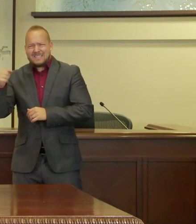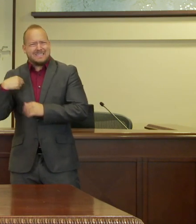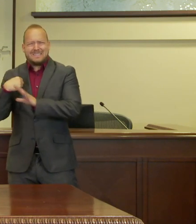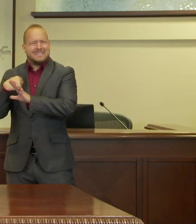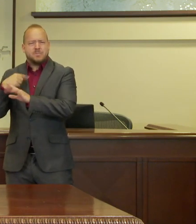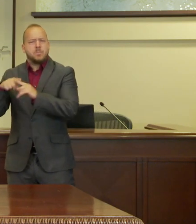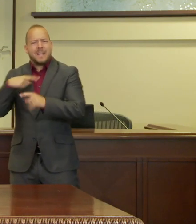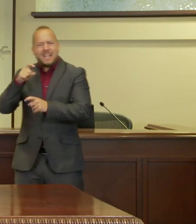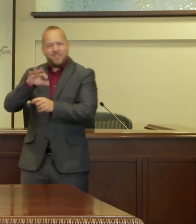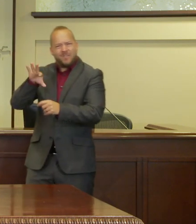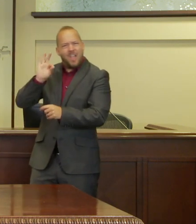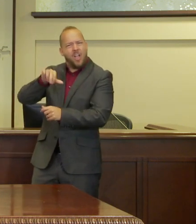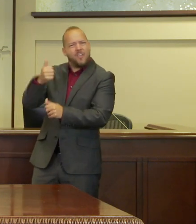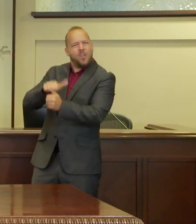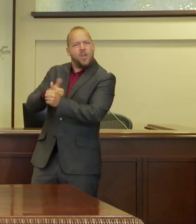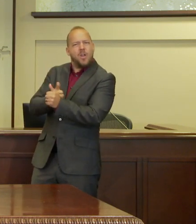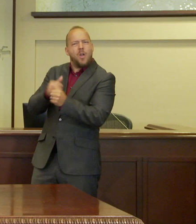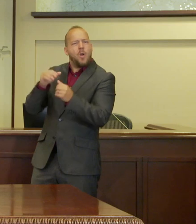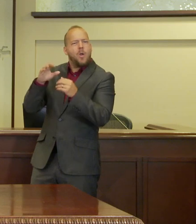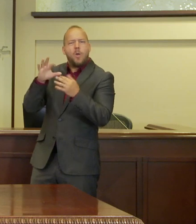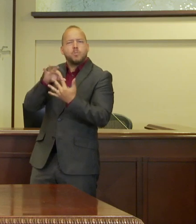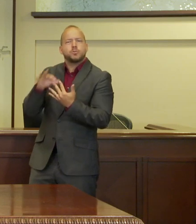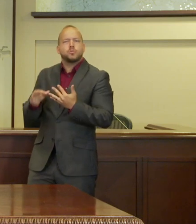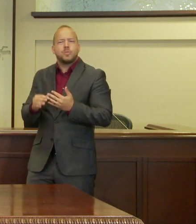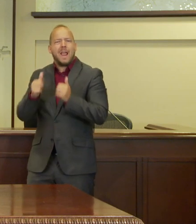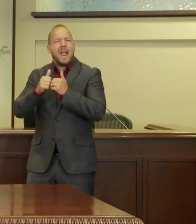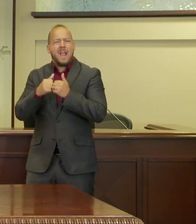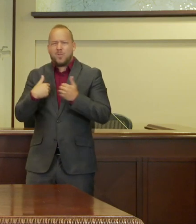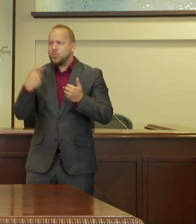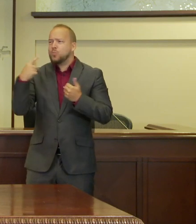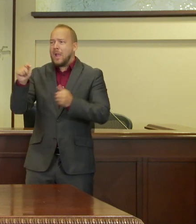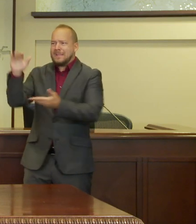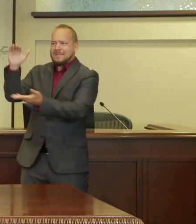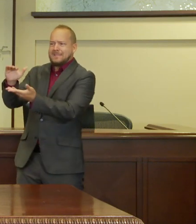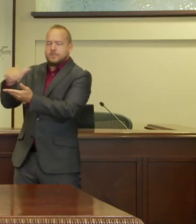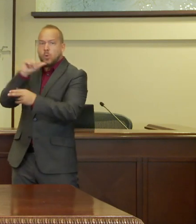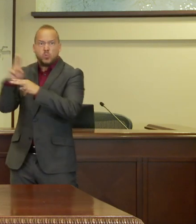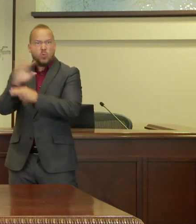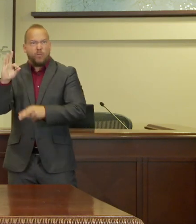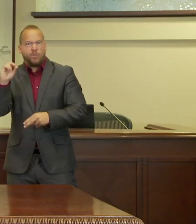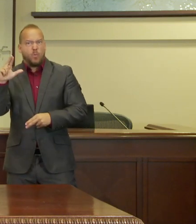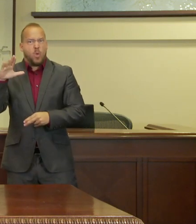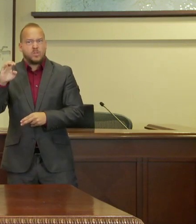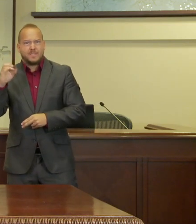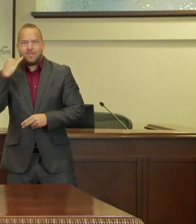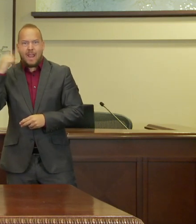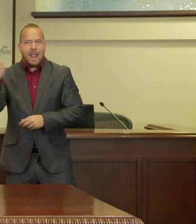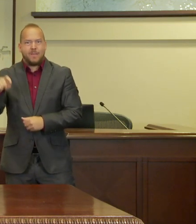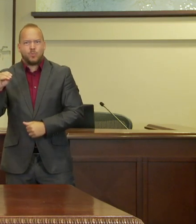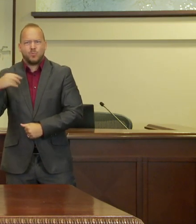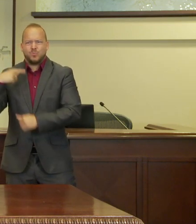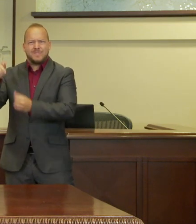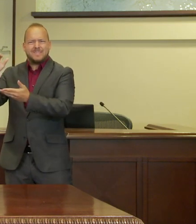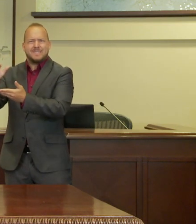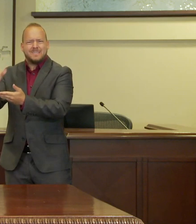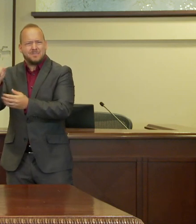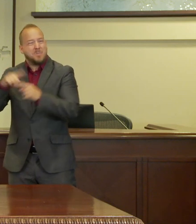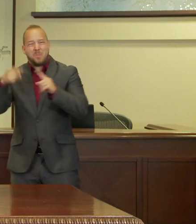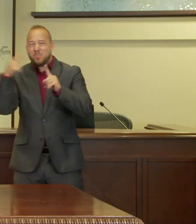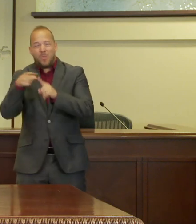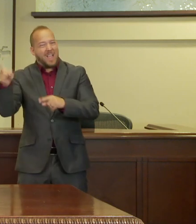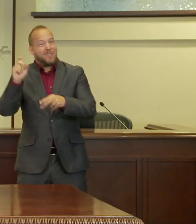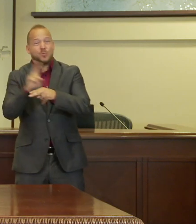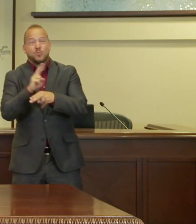don't involve a higher use of force? And number three, can our officers be safe and use whatever those tactics are